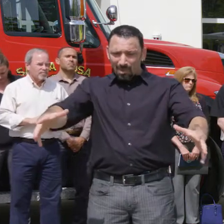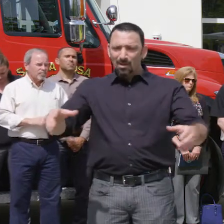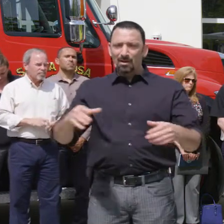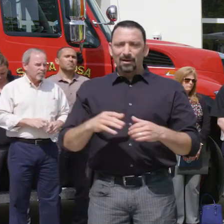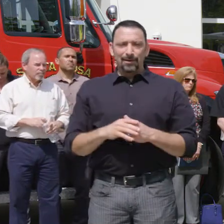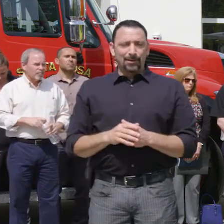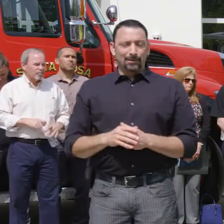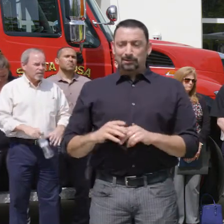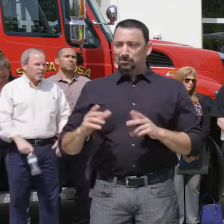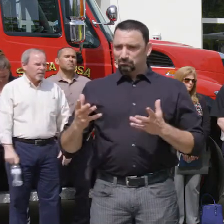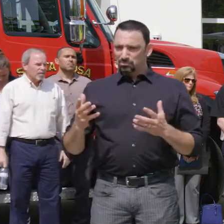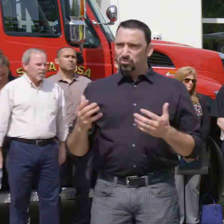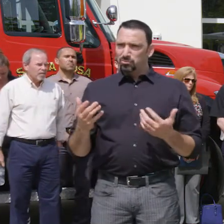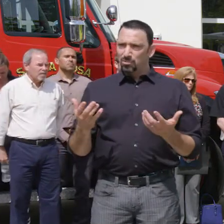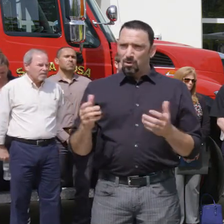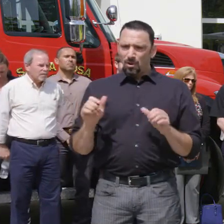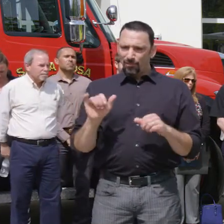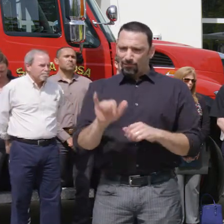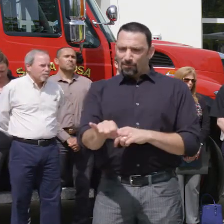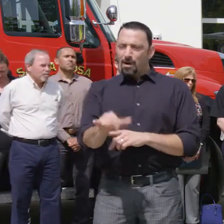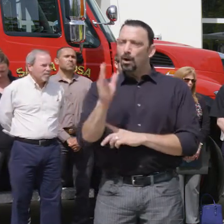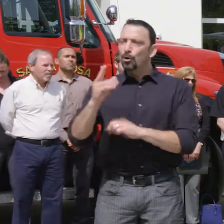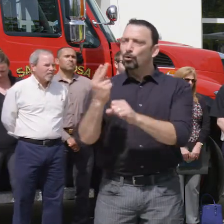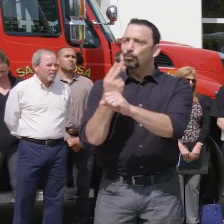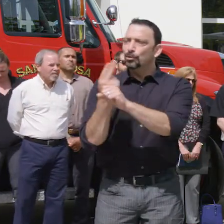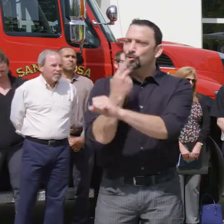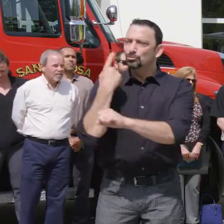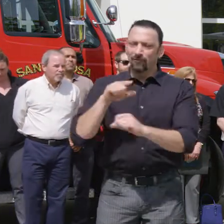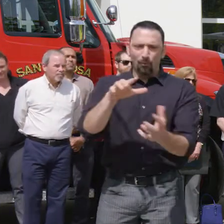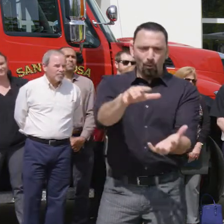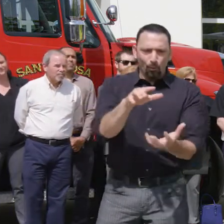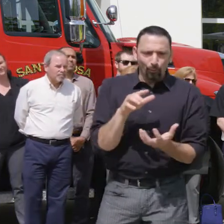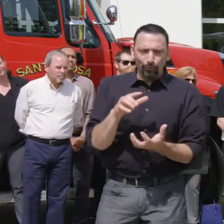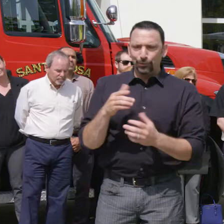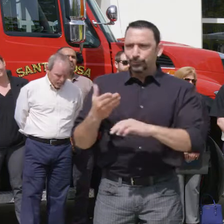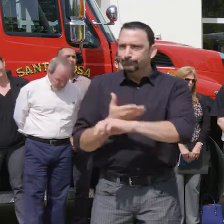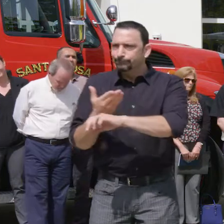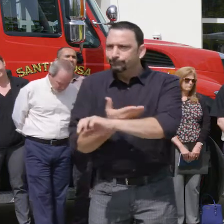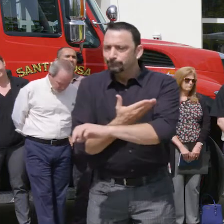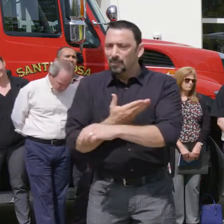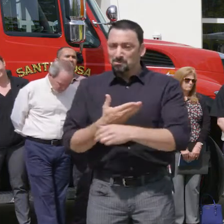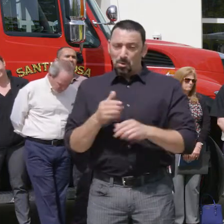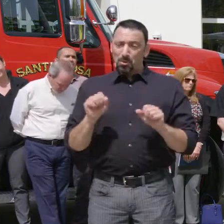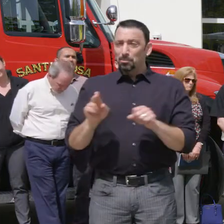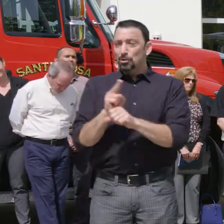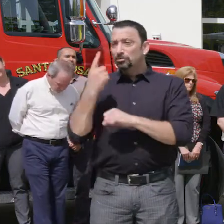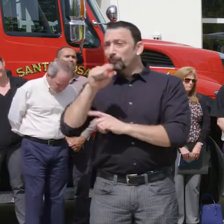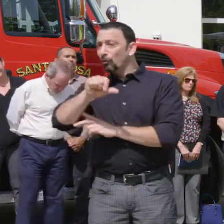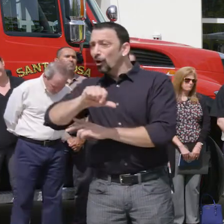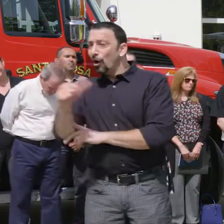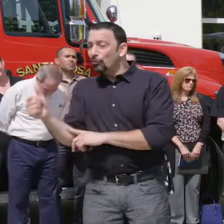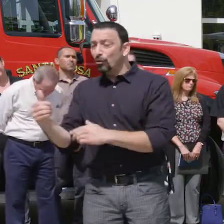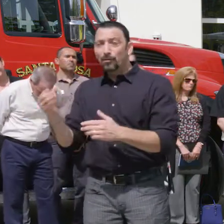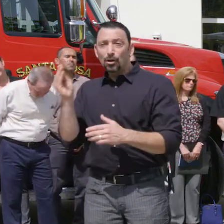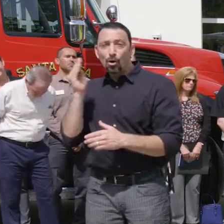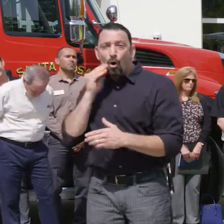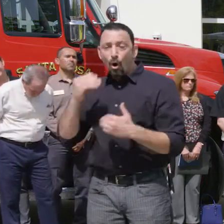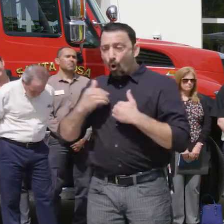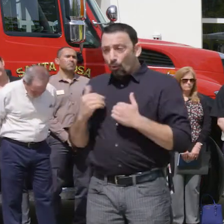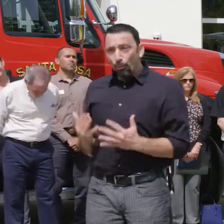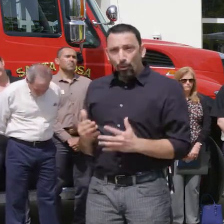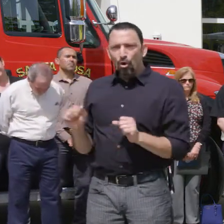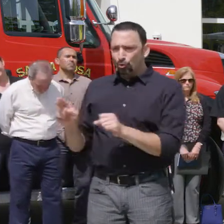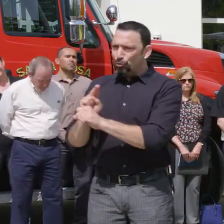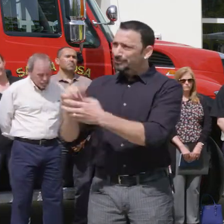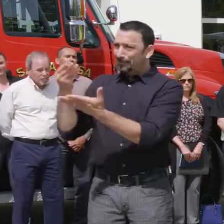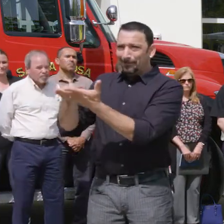portions that are eligible for debris is what will be used to seek the recovery. But there could be other uses that the homeowner could use that debris removal